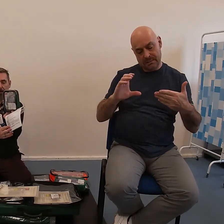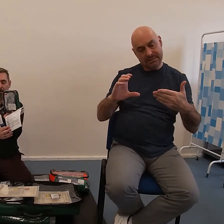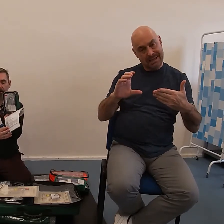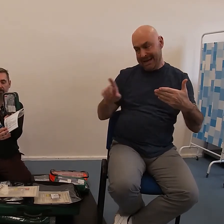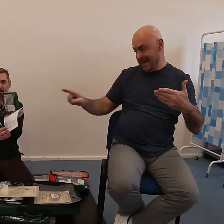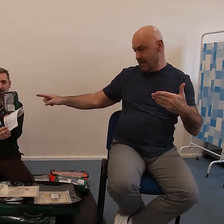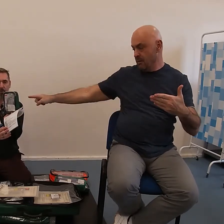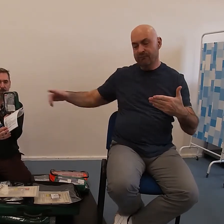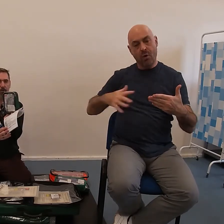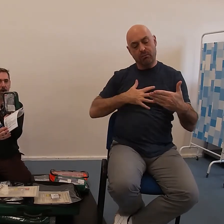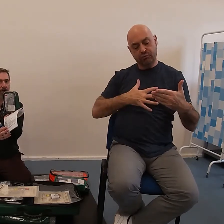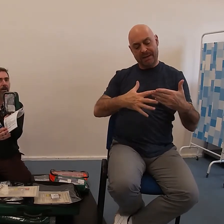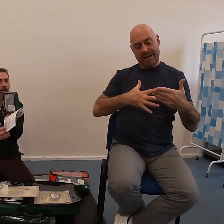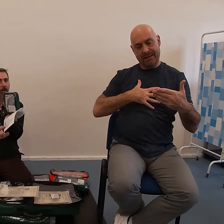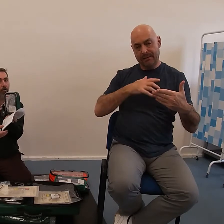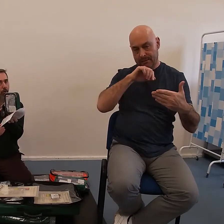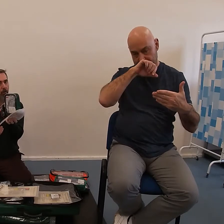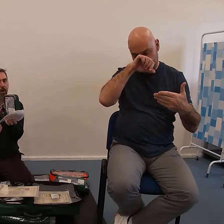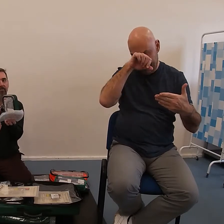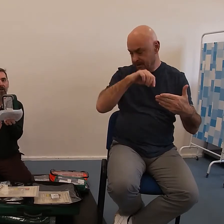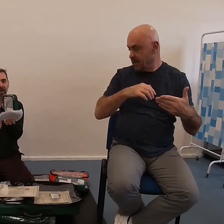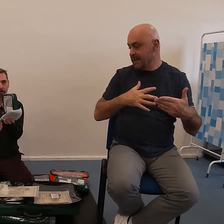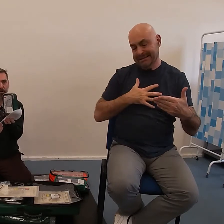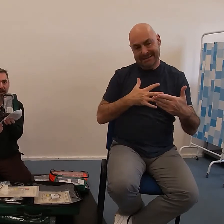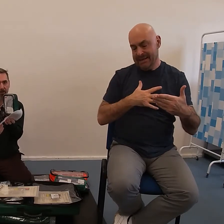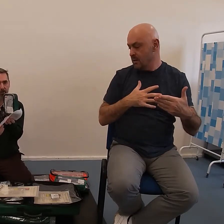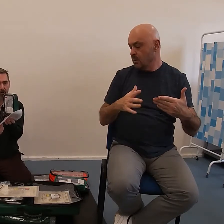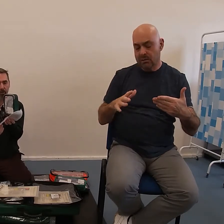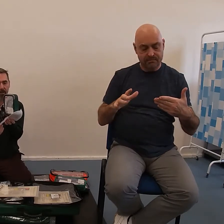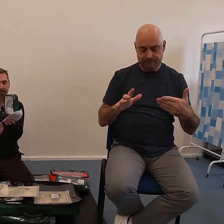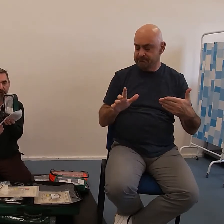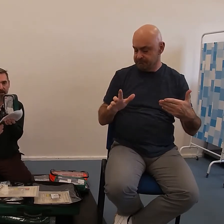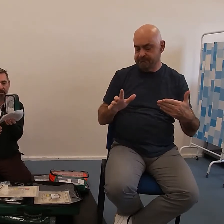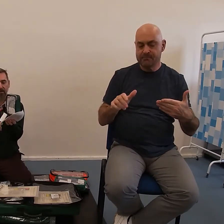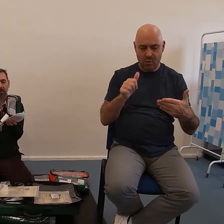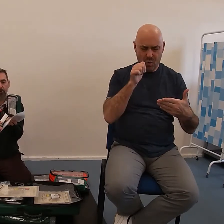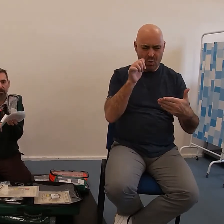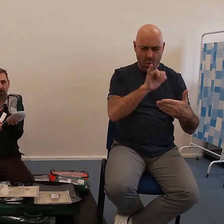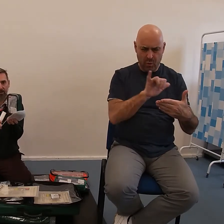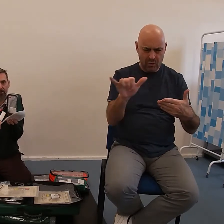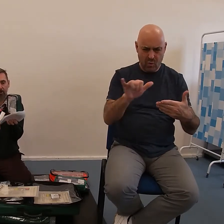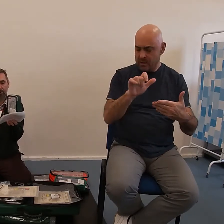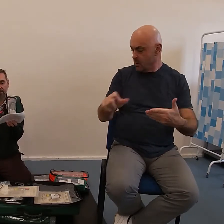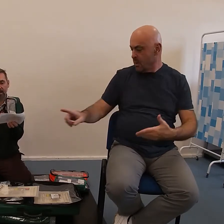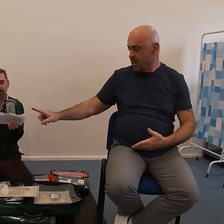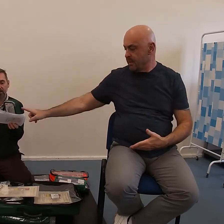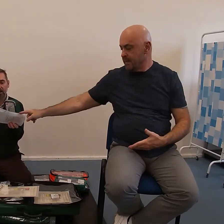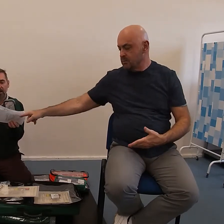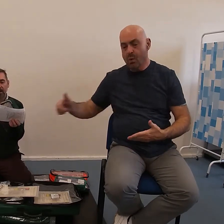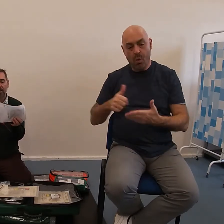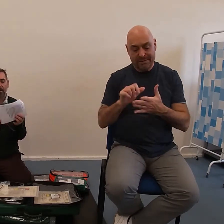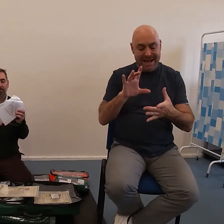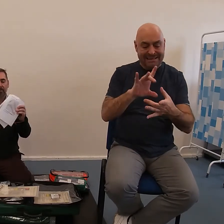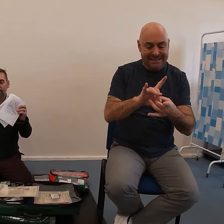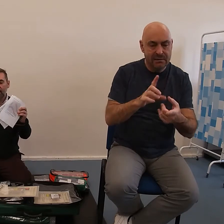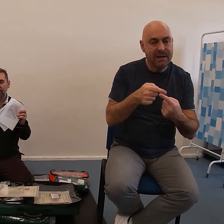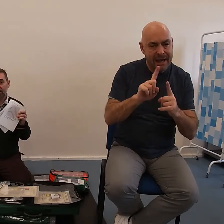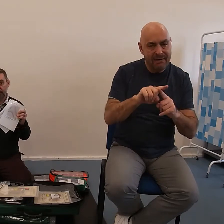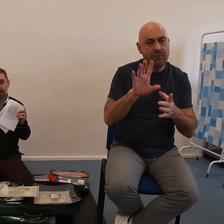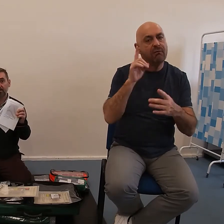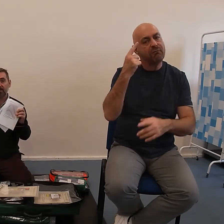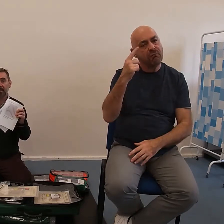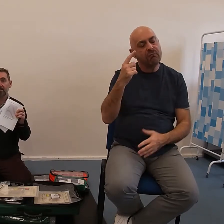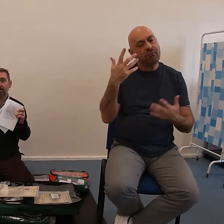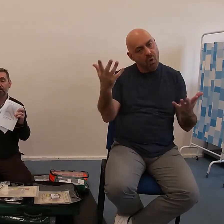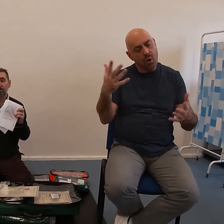breathing, okay? So that's always a good way, or a quick way of finding out which pouch you need for breathing. It's always got this document attached. But you have